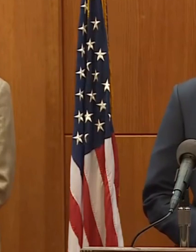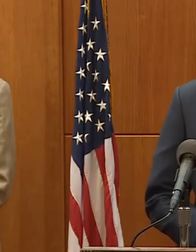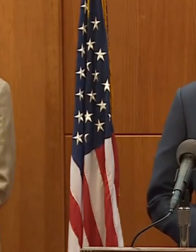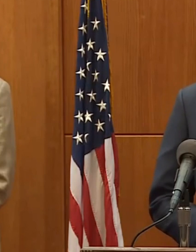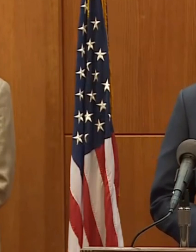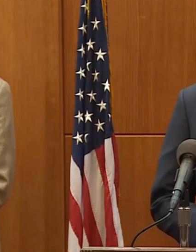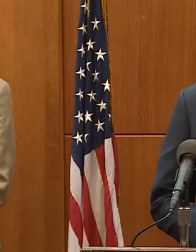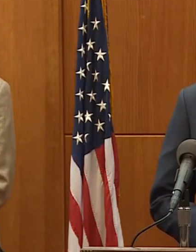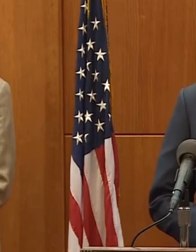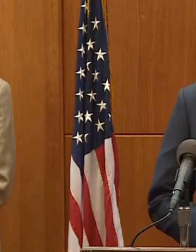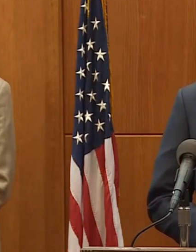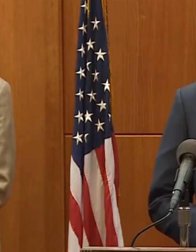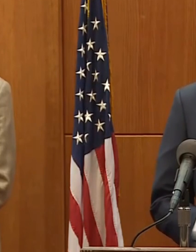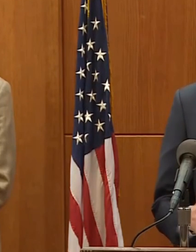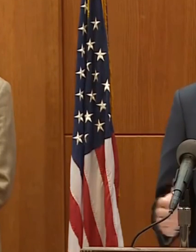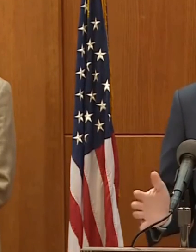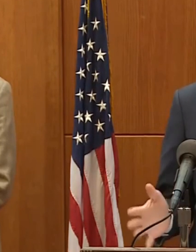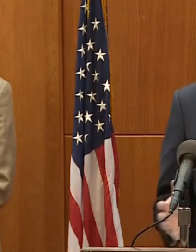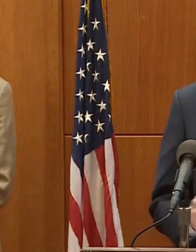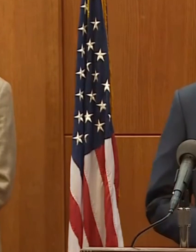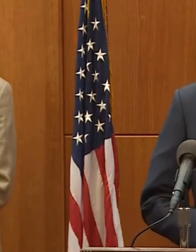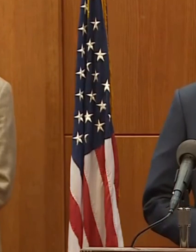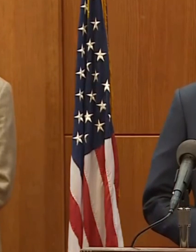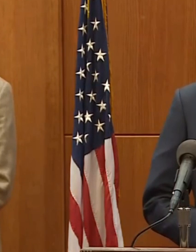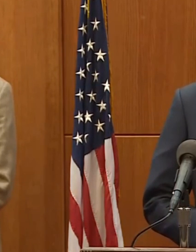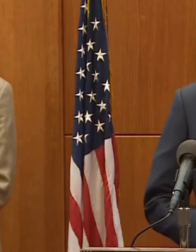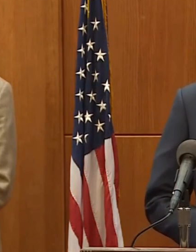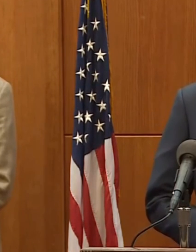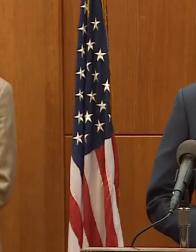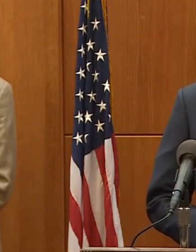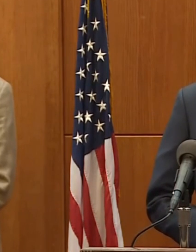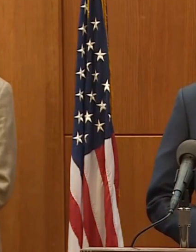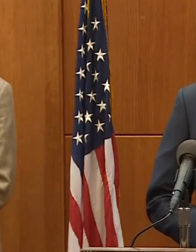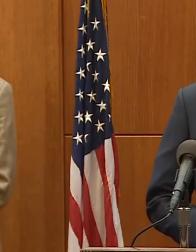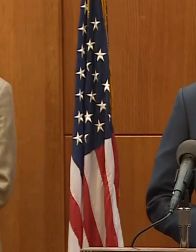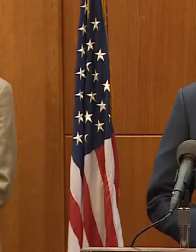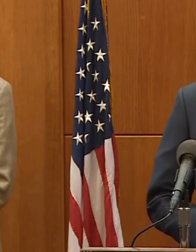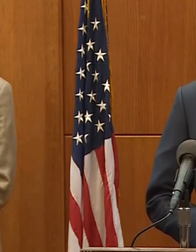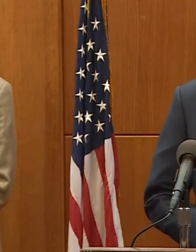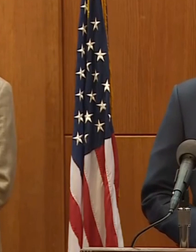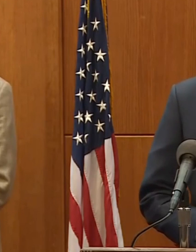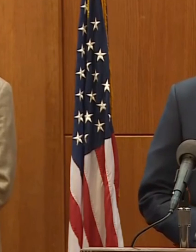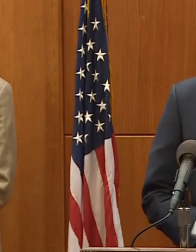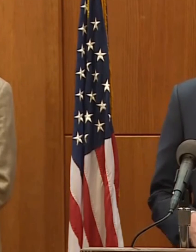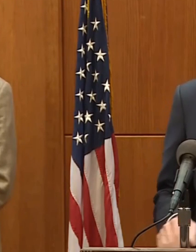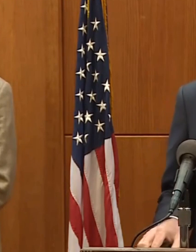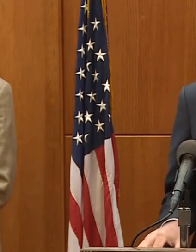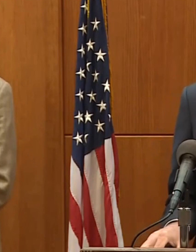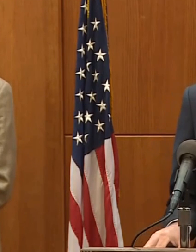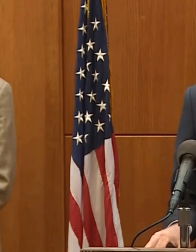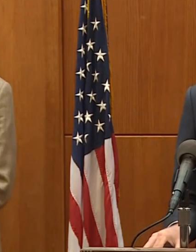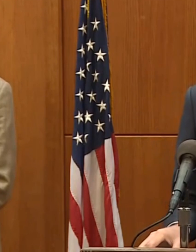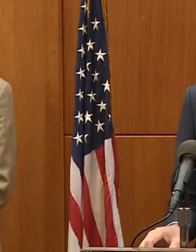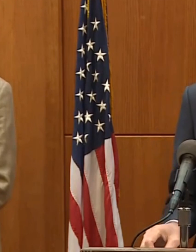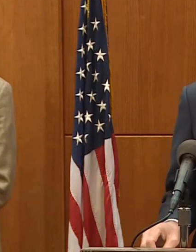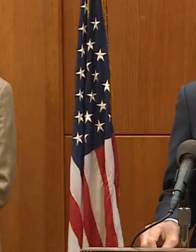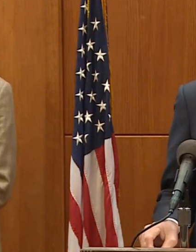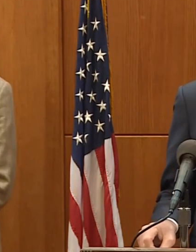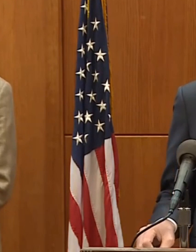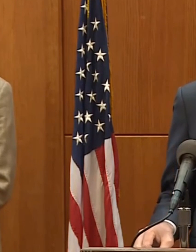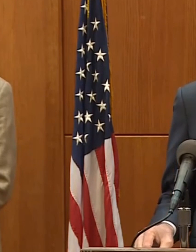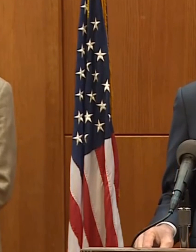so important that people stay away from close contact. Second, we strongly urge those